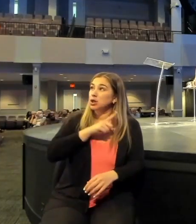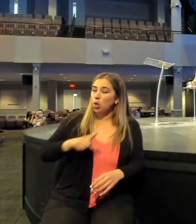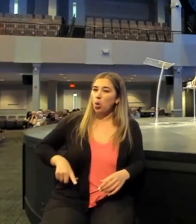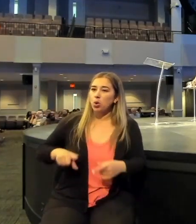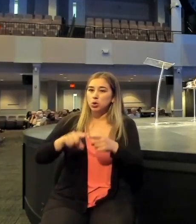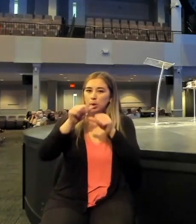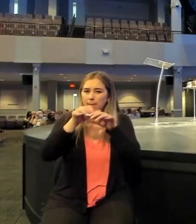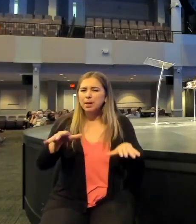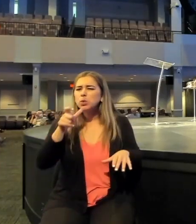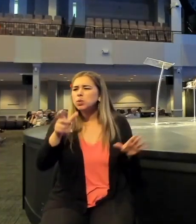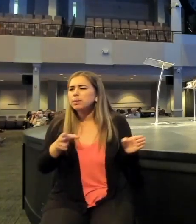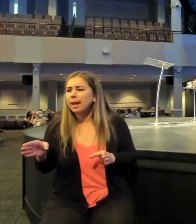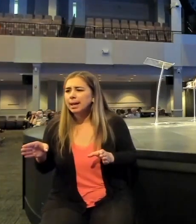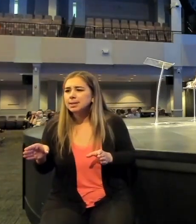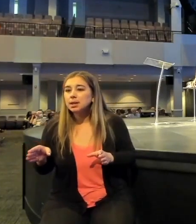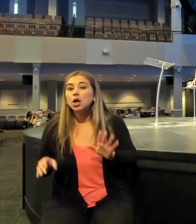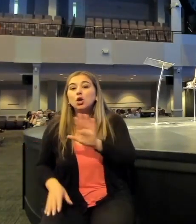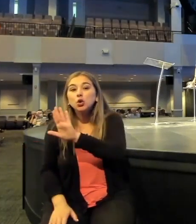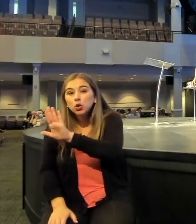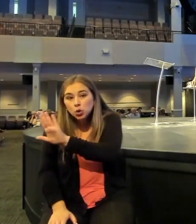to bless whose plans?